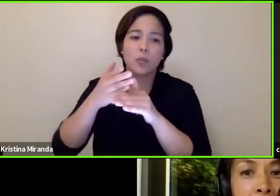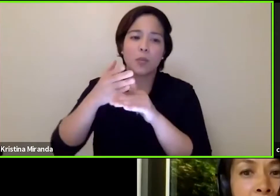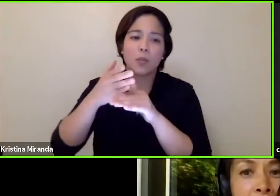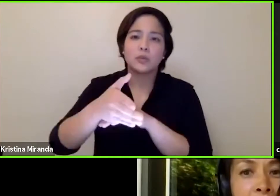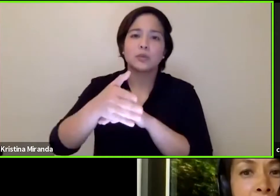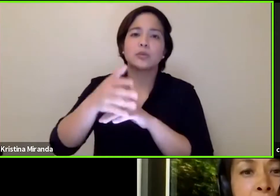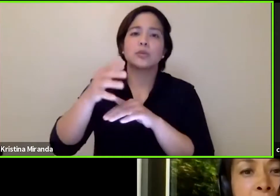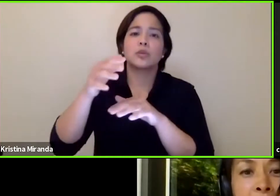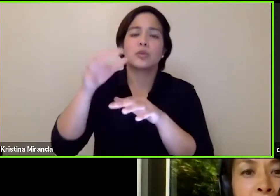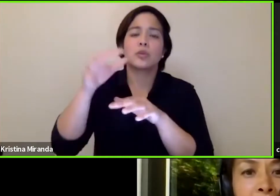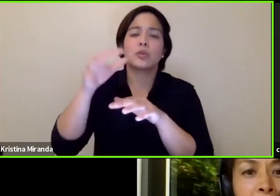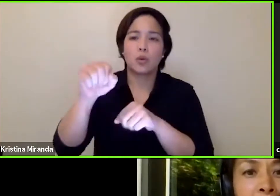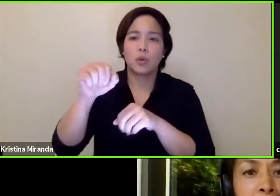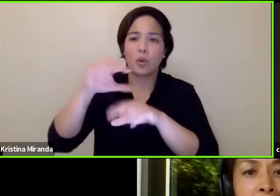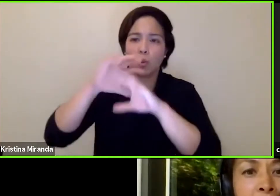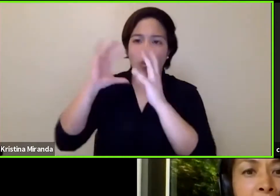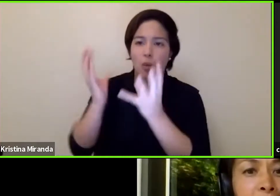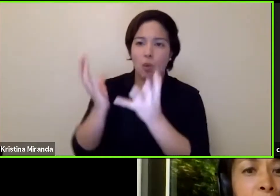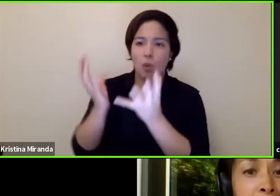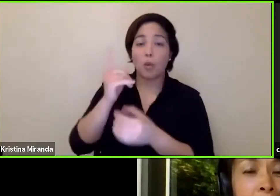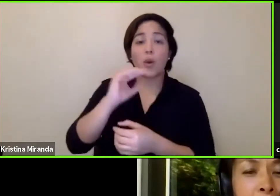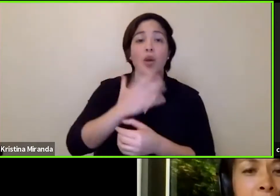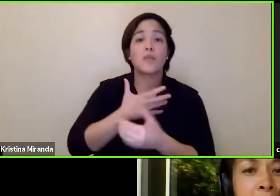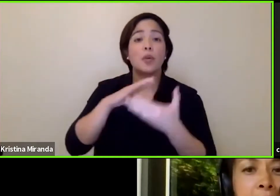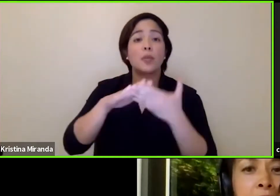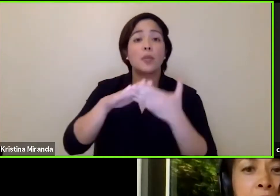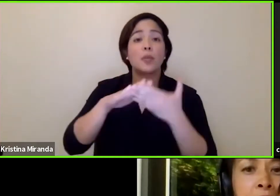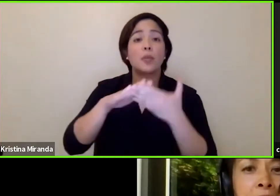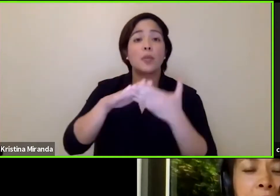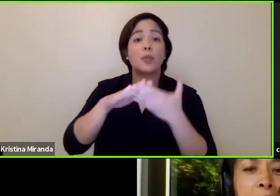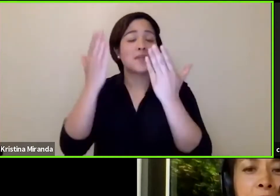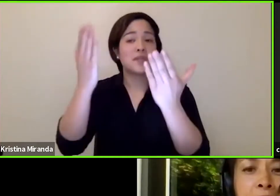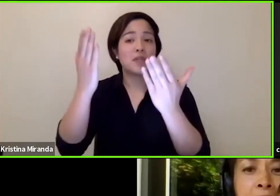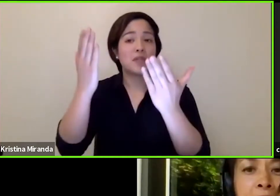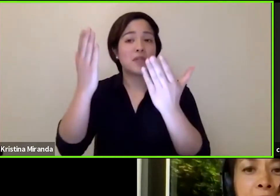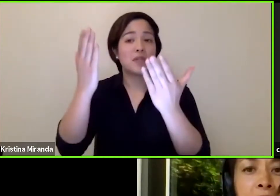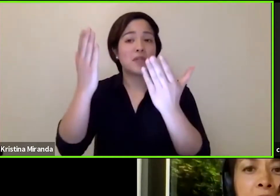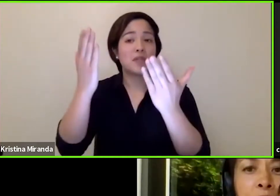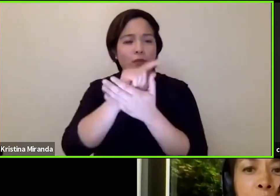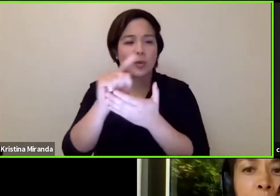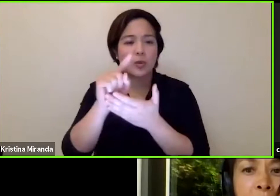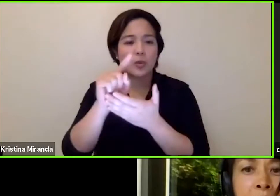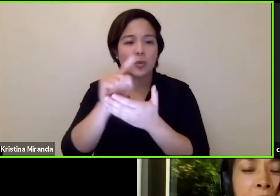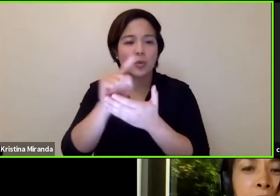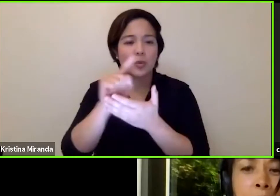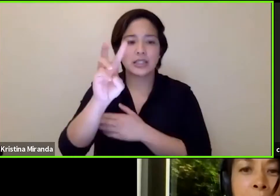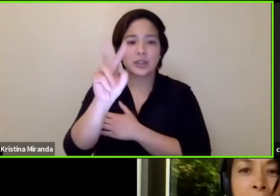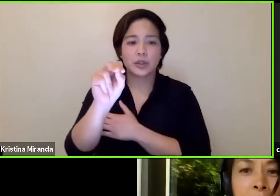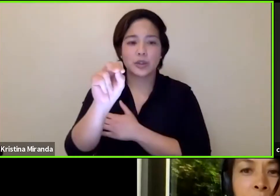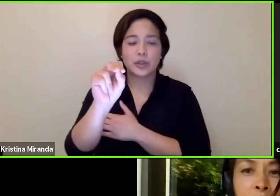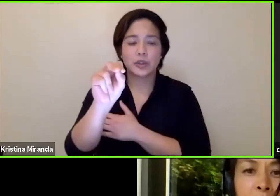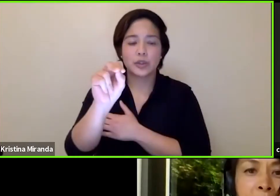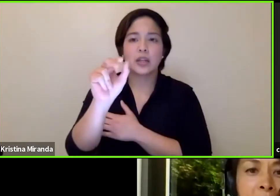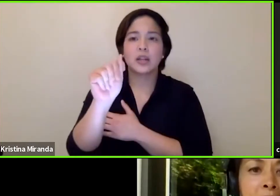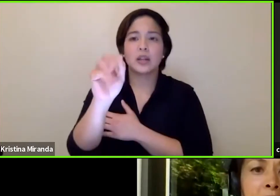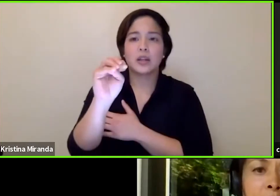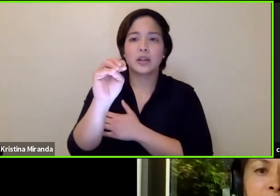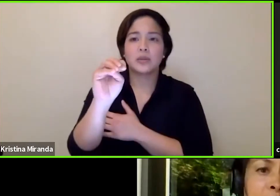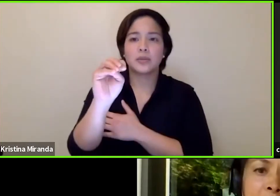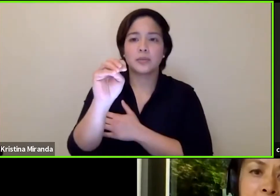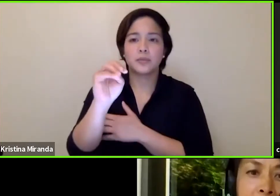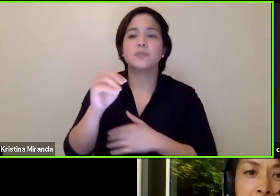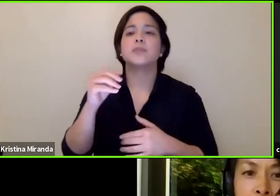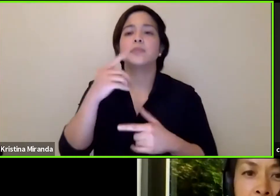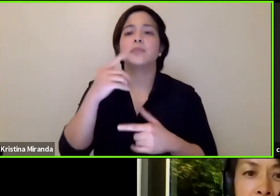our community offerings is Monday morning ritual every week at 6:30 a.m. to set intentions for the week, and you're welcome to join. You